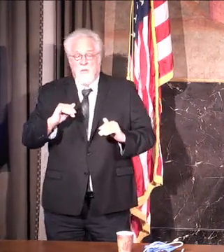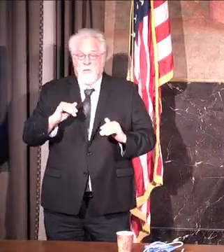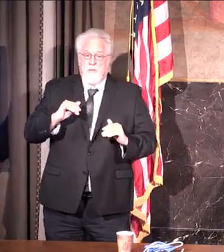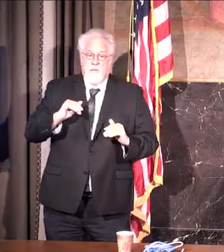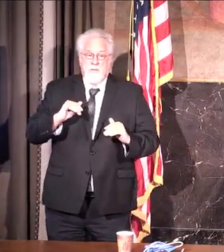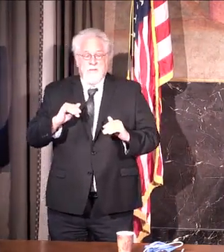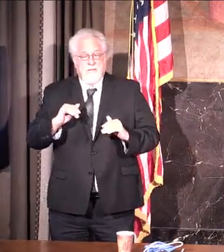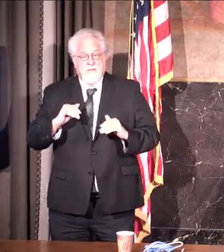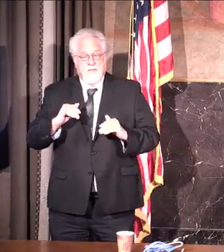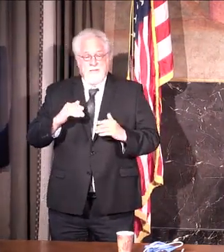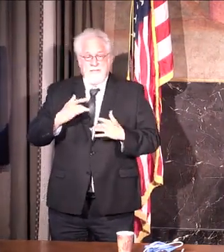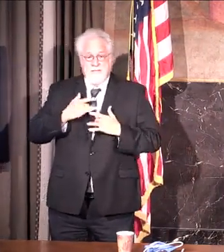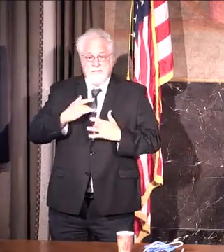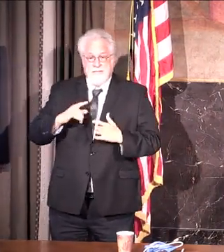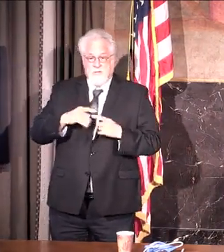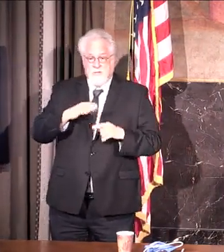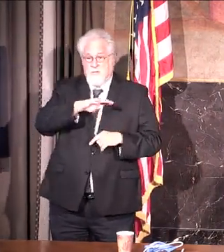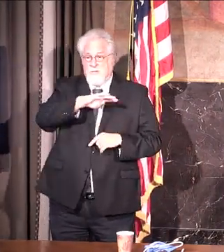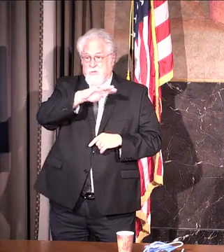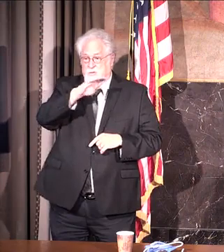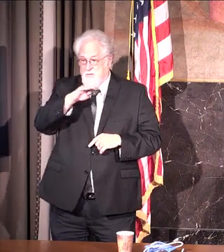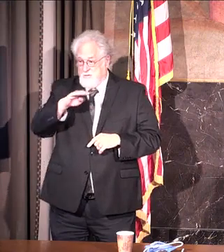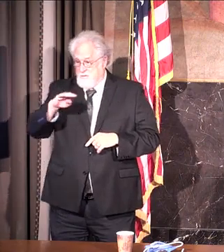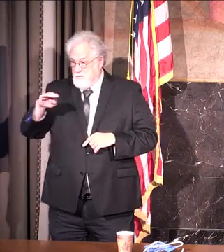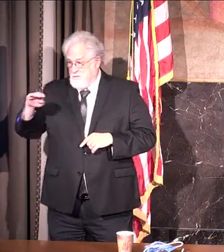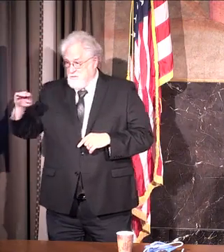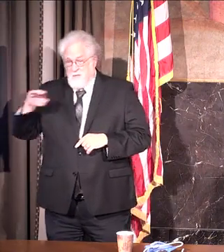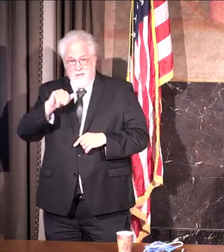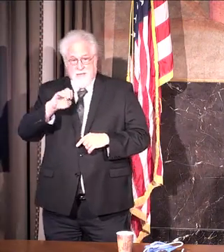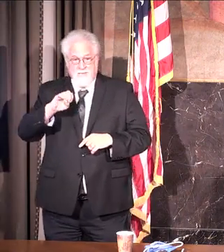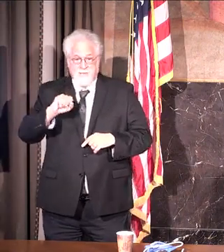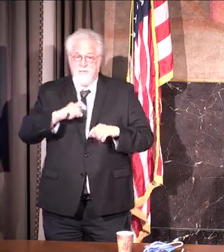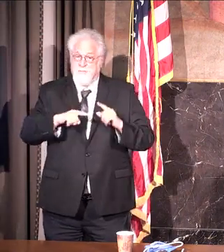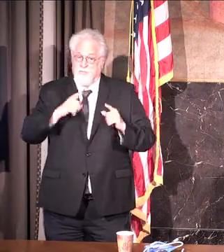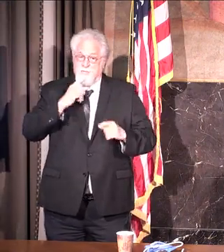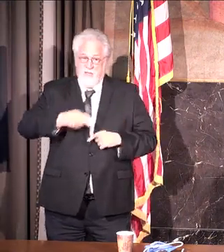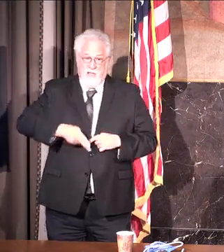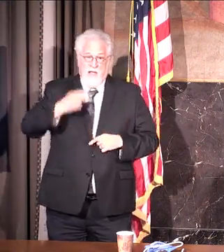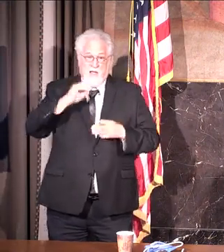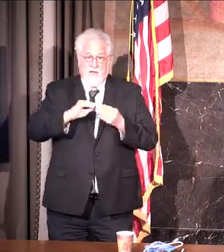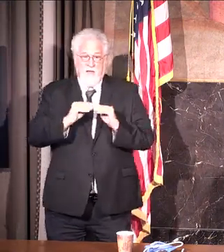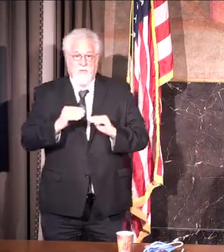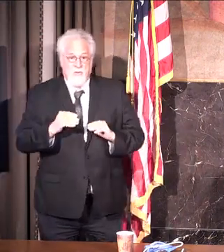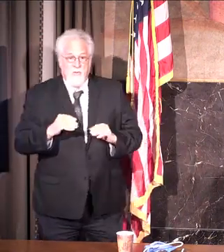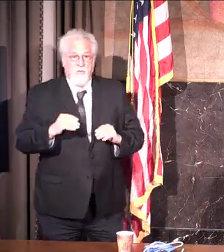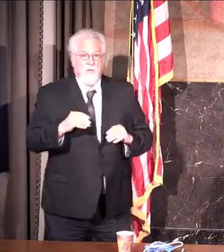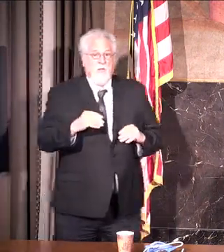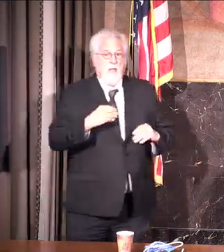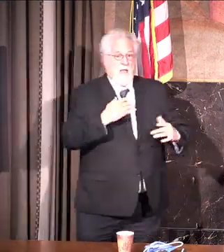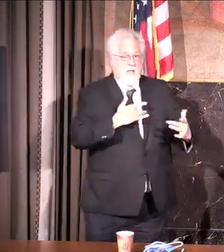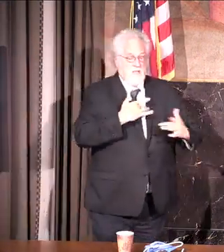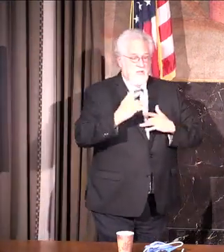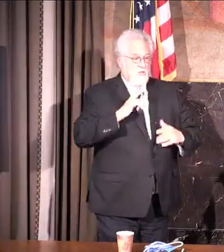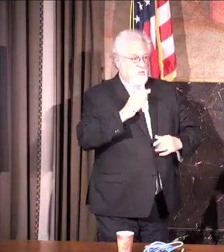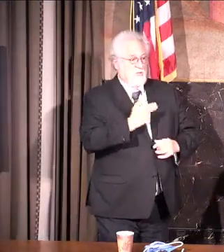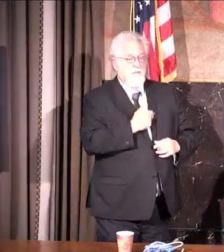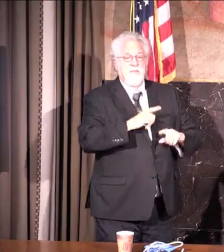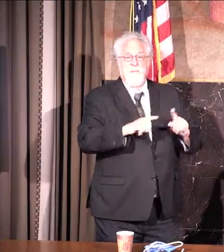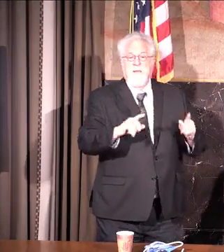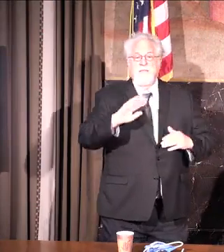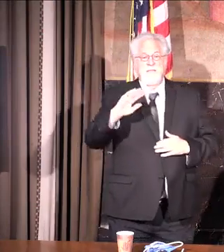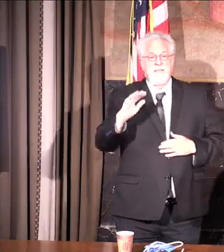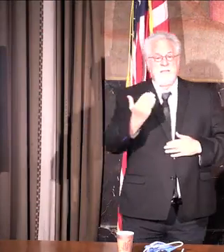a trend toward a plateau in cases, although it's at a very high level of cases, and that concerns us. But it